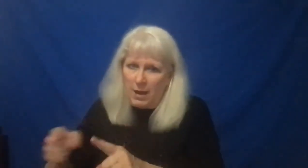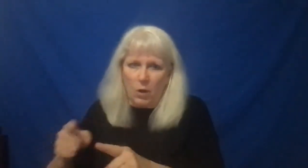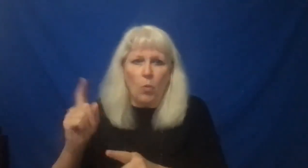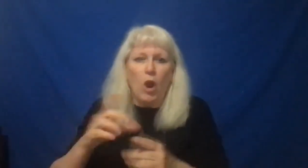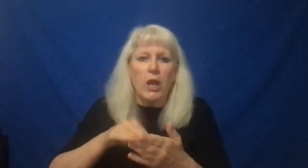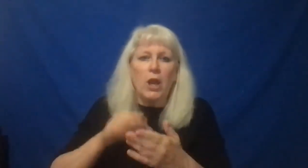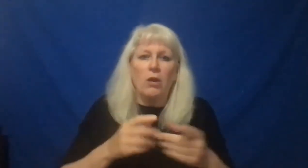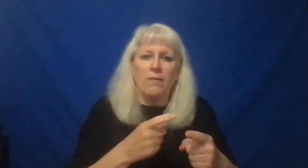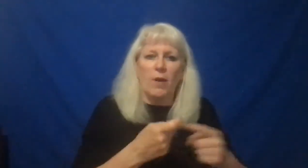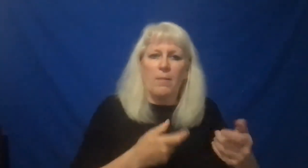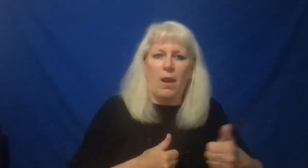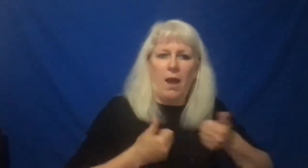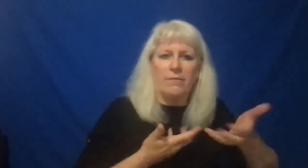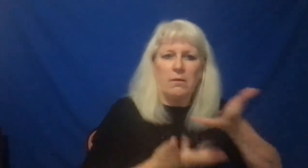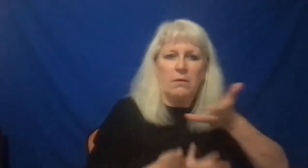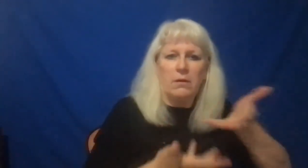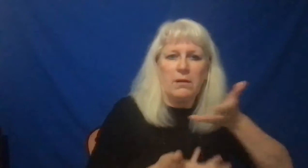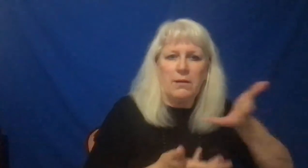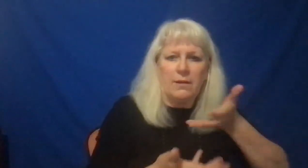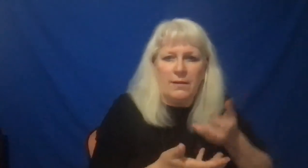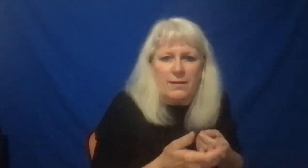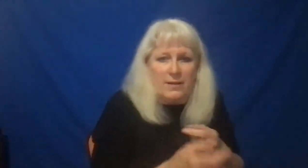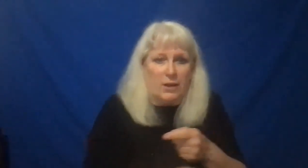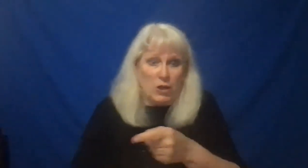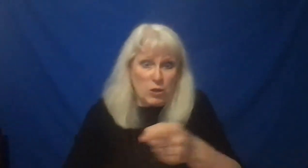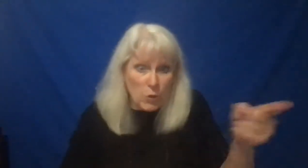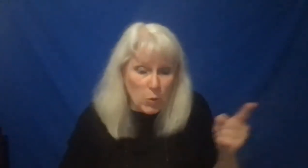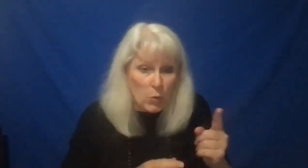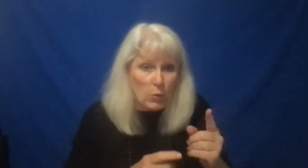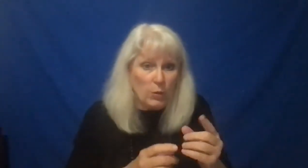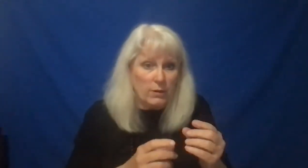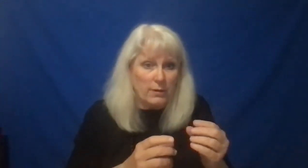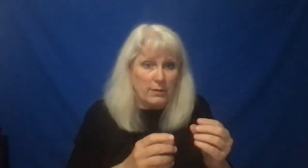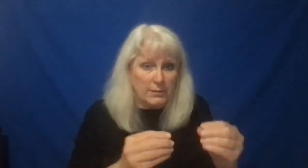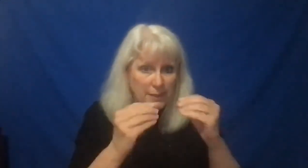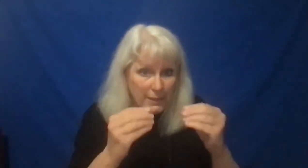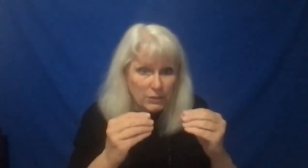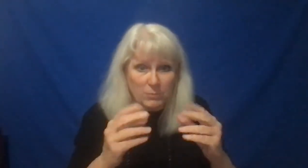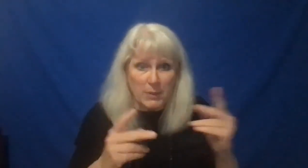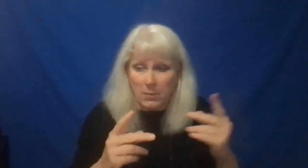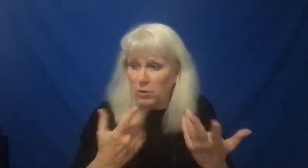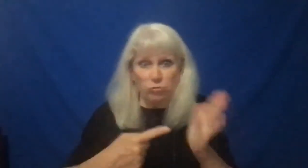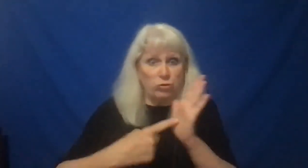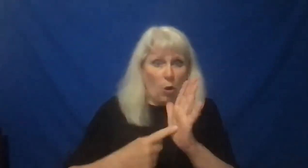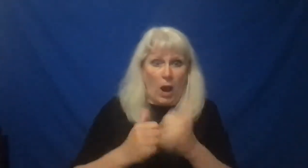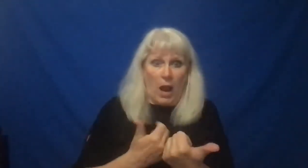we're all meant, you're all mentors, not me, you're all mentors to living out of the 12 steps, the 12 traditions, the 12